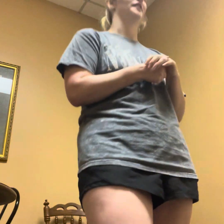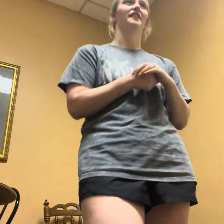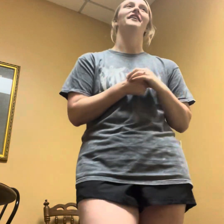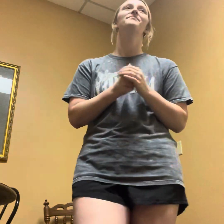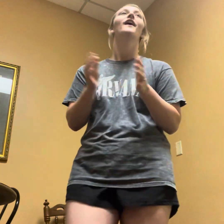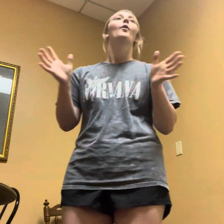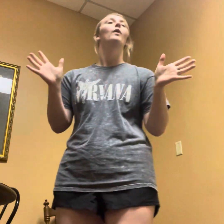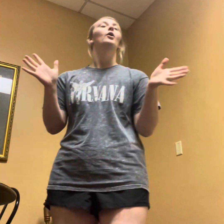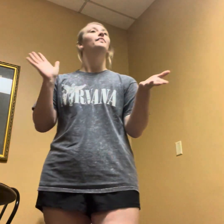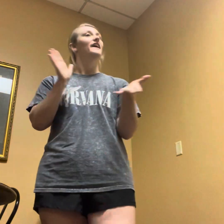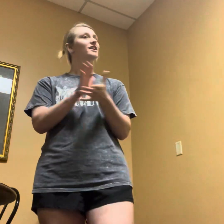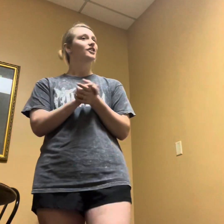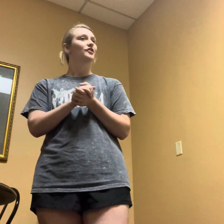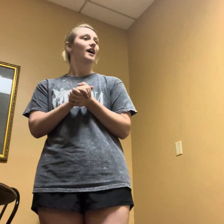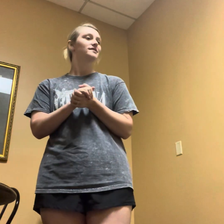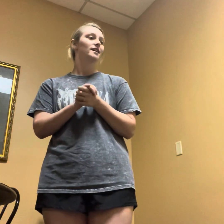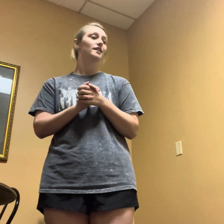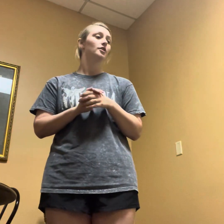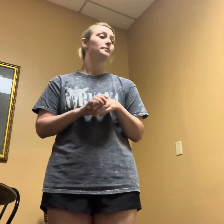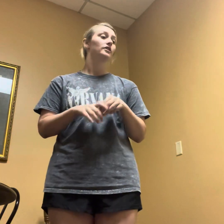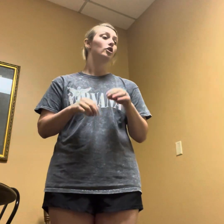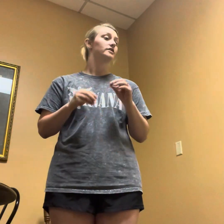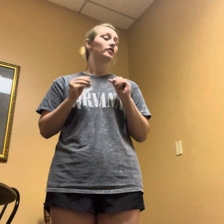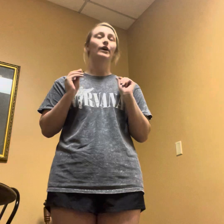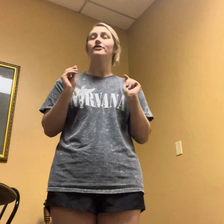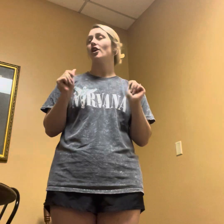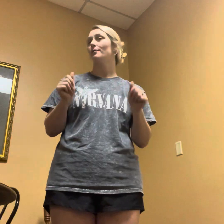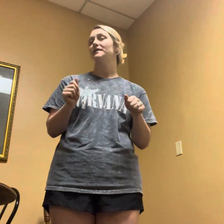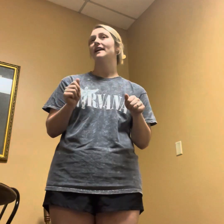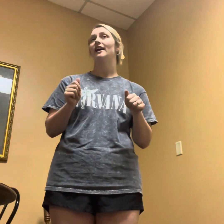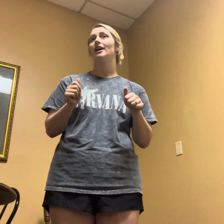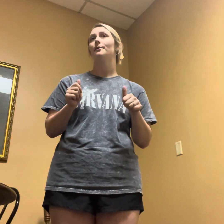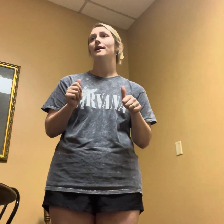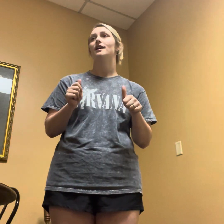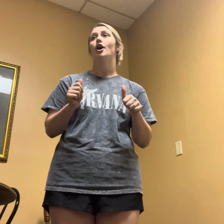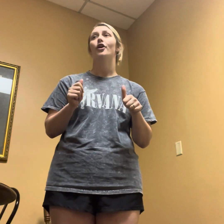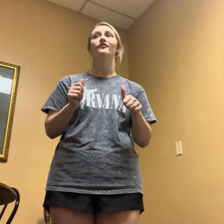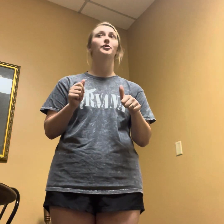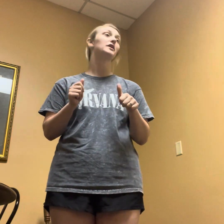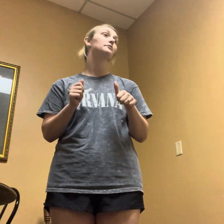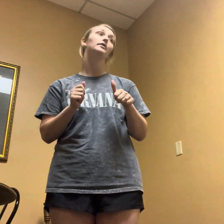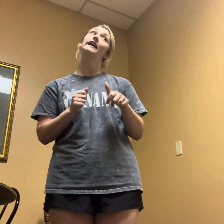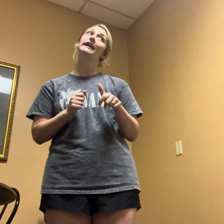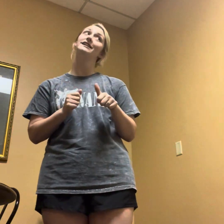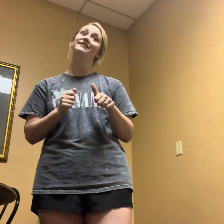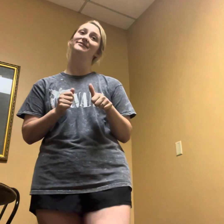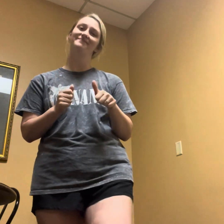Okay, well, thank you guys, and y'all did a great job with that game, and hopefully we can play it again.